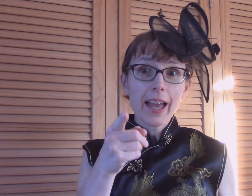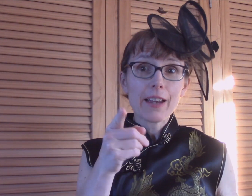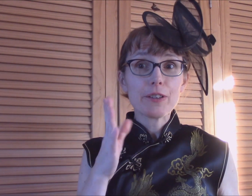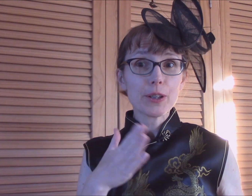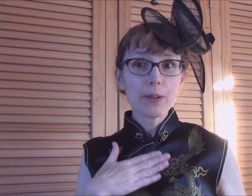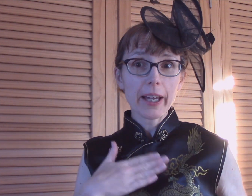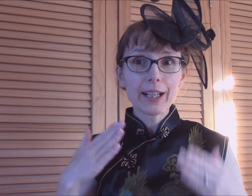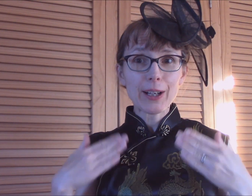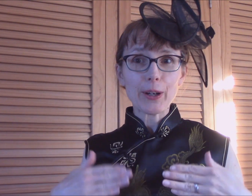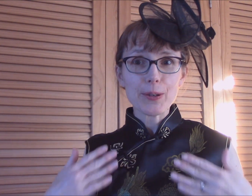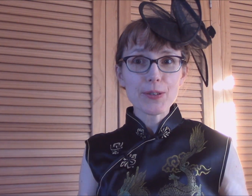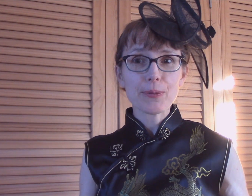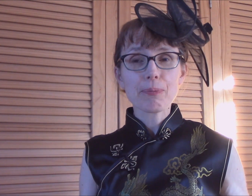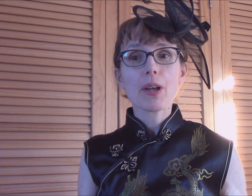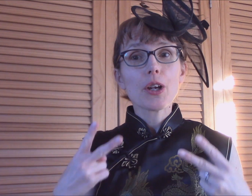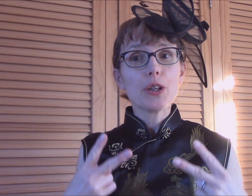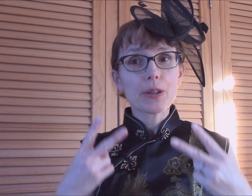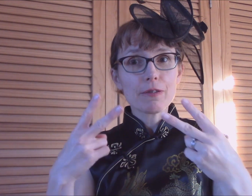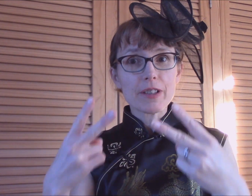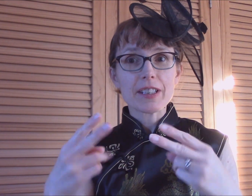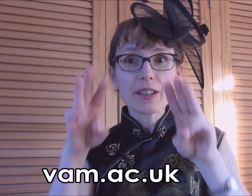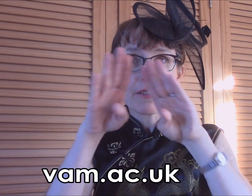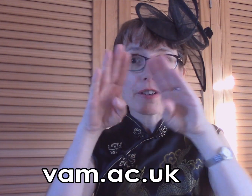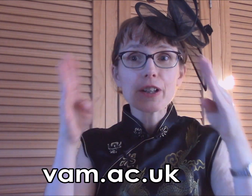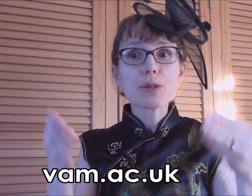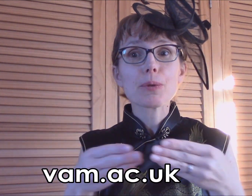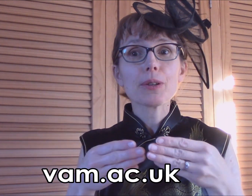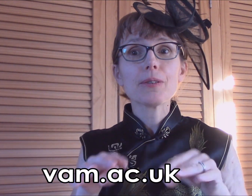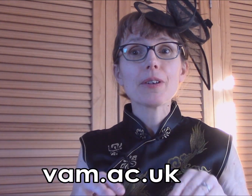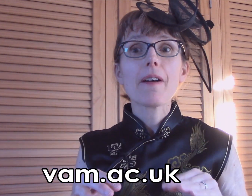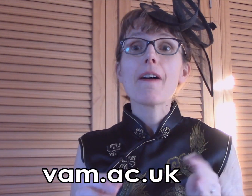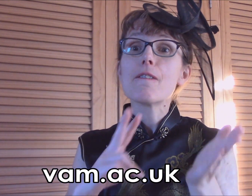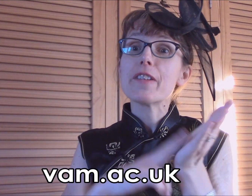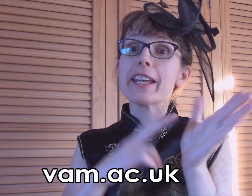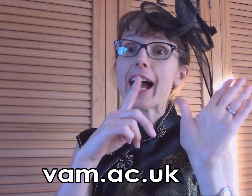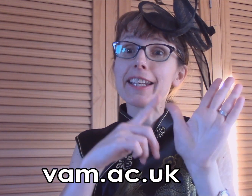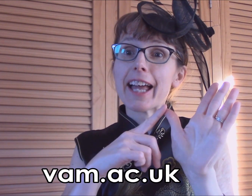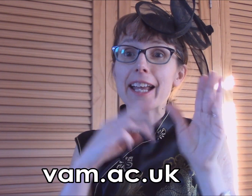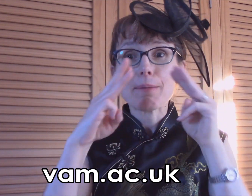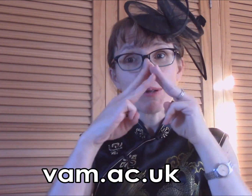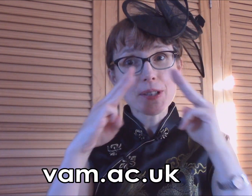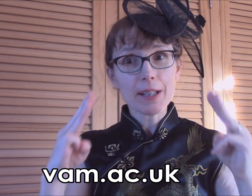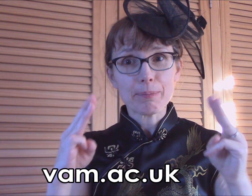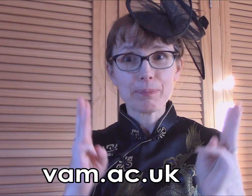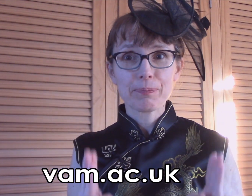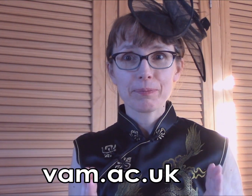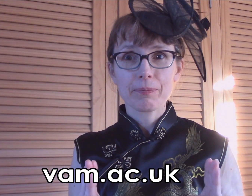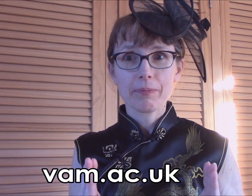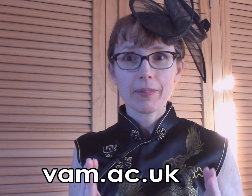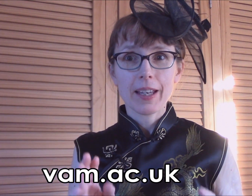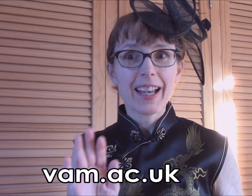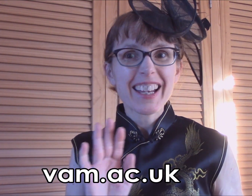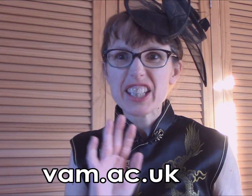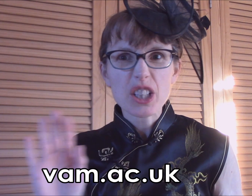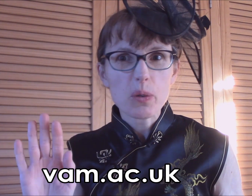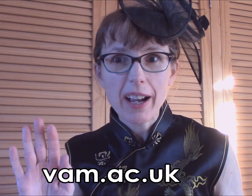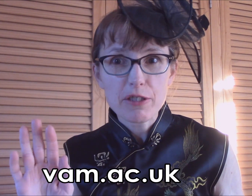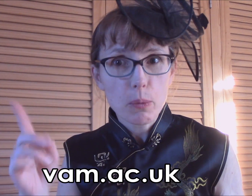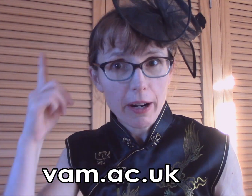If you like clothes, you can visit the virtual V&A Museum. You don't have to wear a